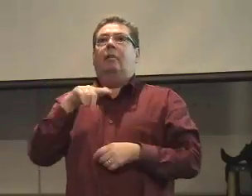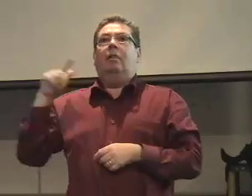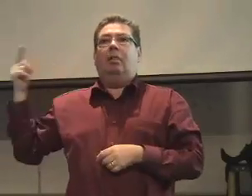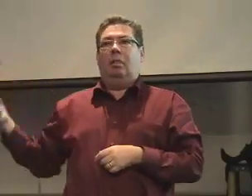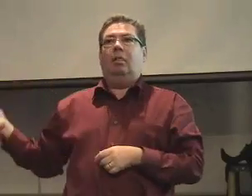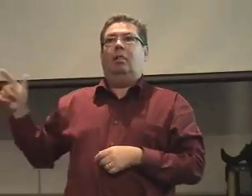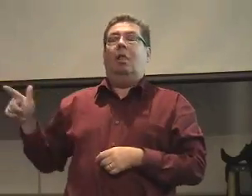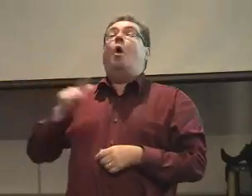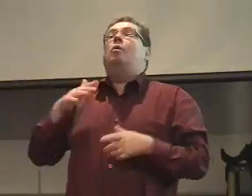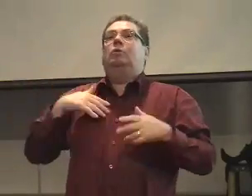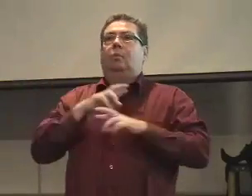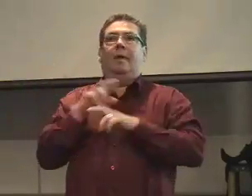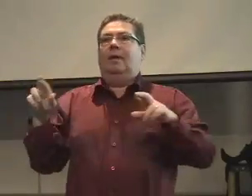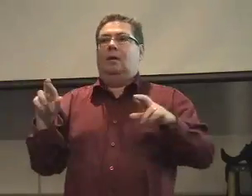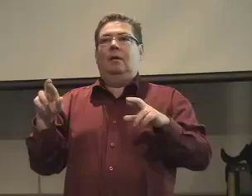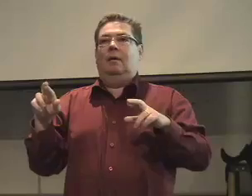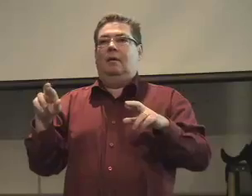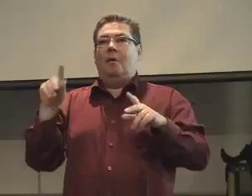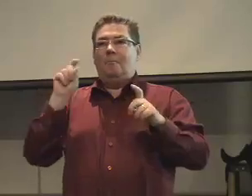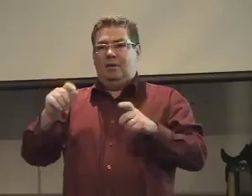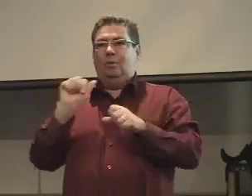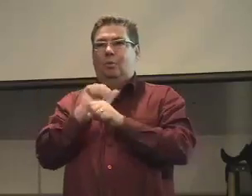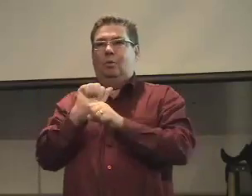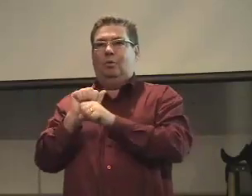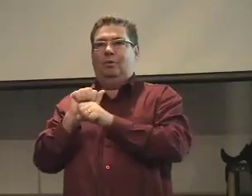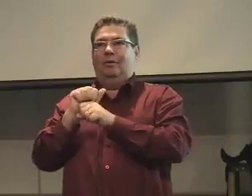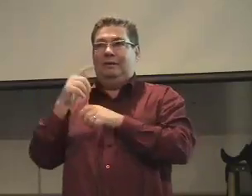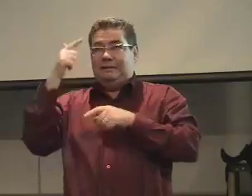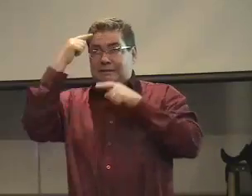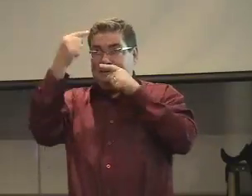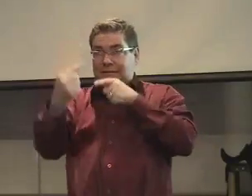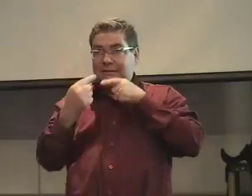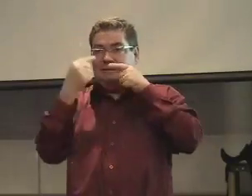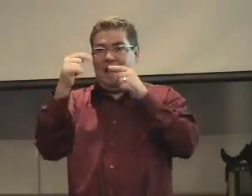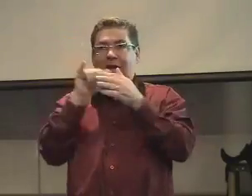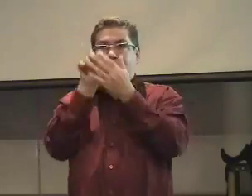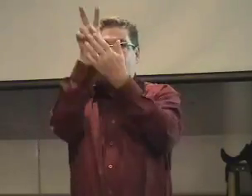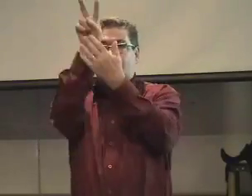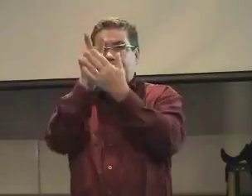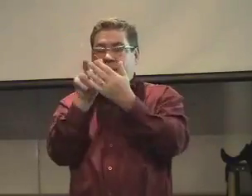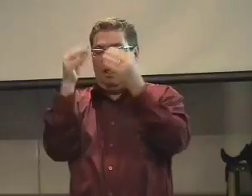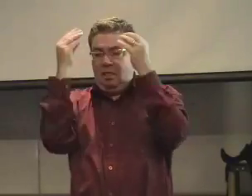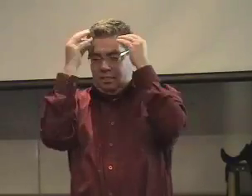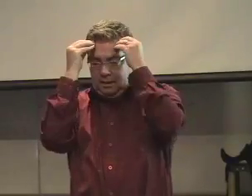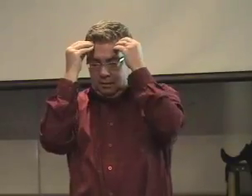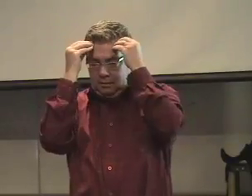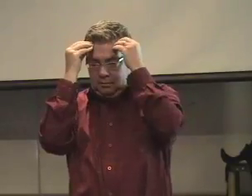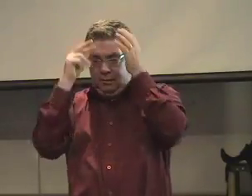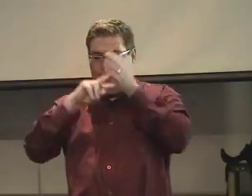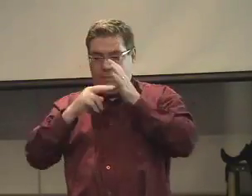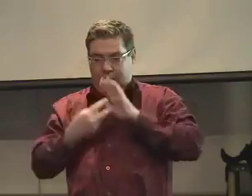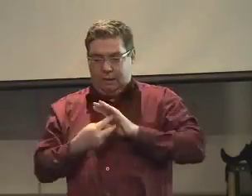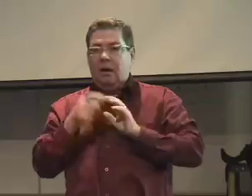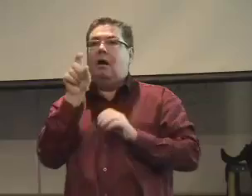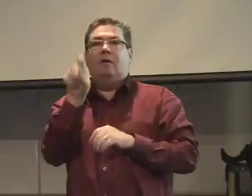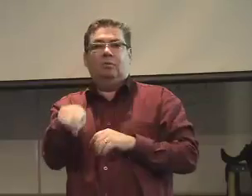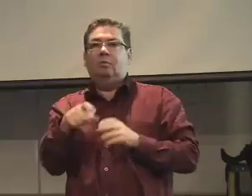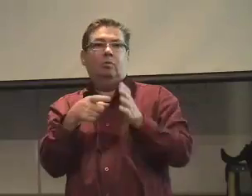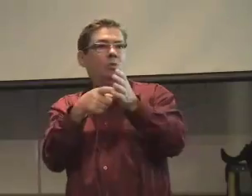today is, and just copy the kid before them. Can't do that. They had to read it and think about it. So forcing them